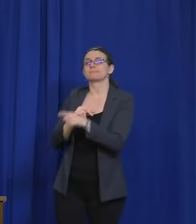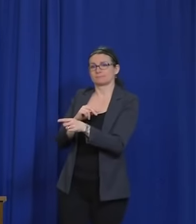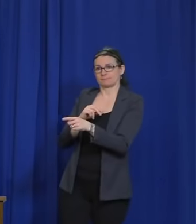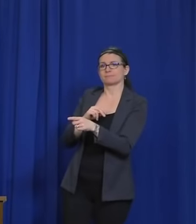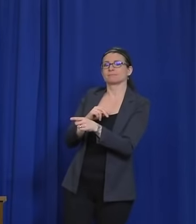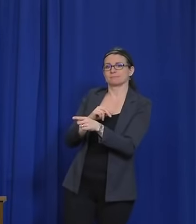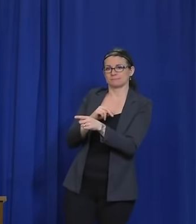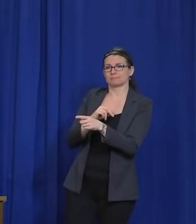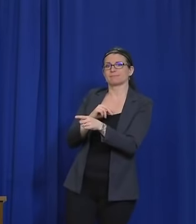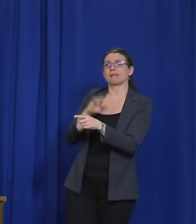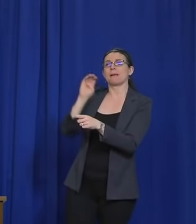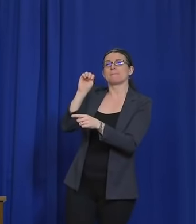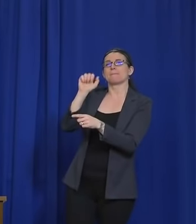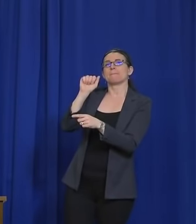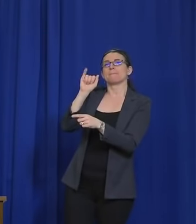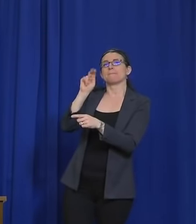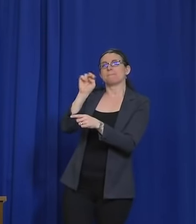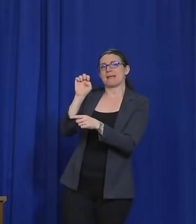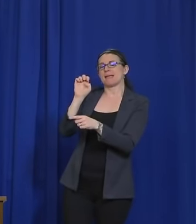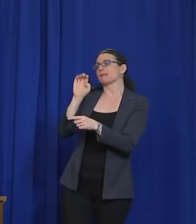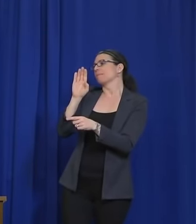question?